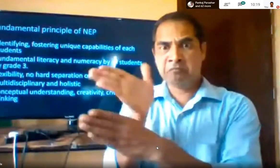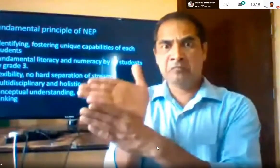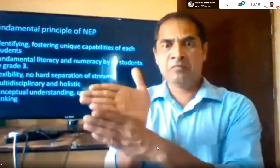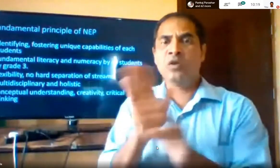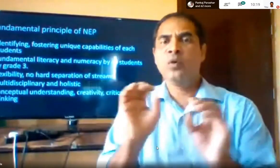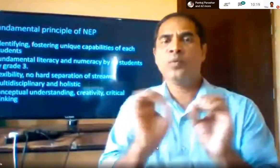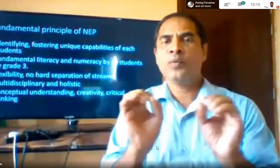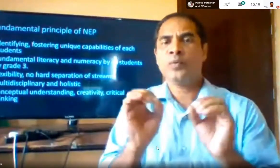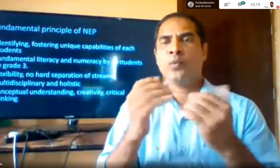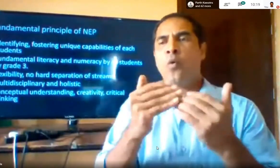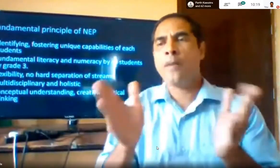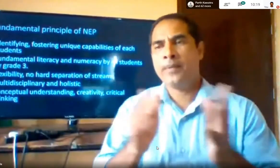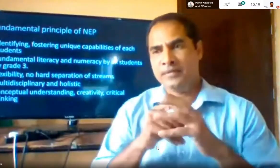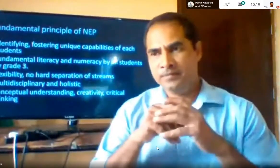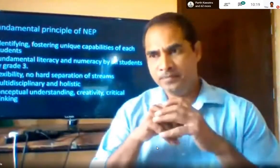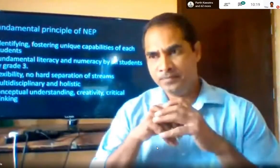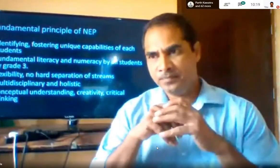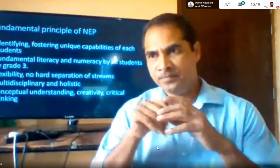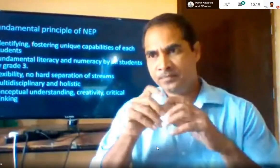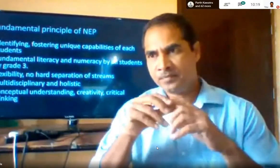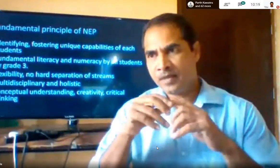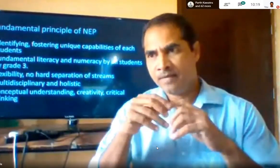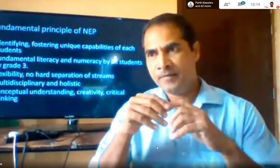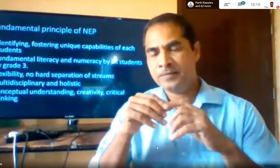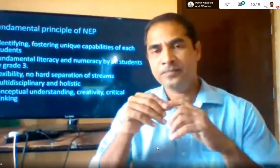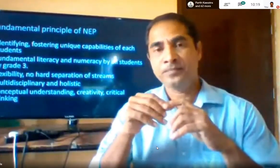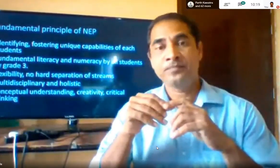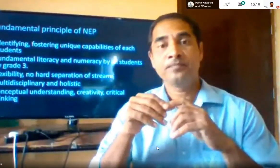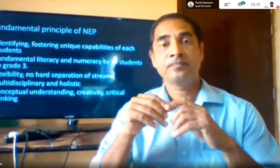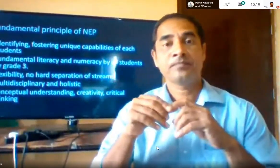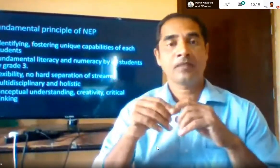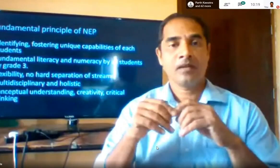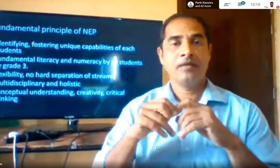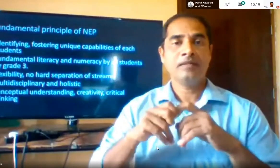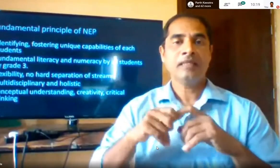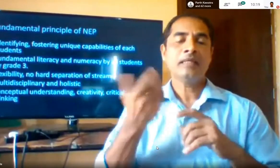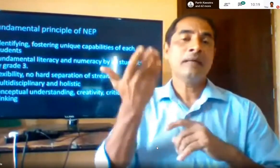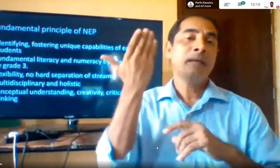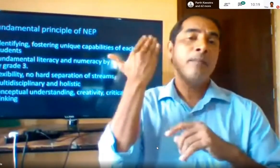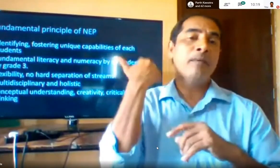rule like we can learn only sports. No, we can learn everything.